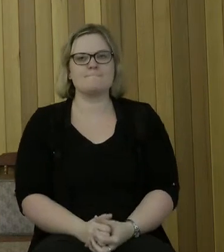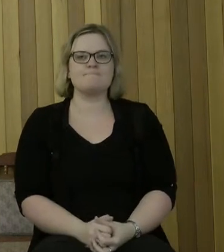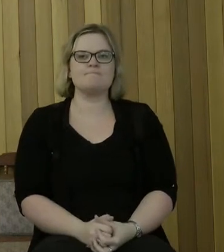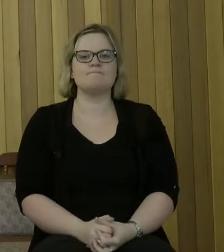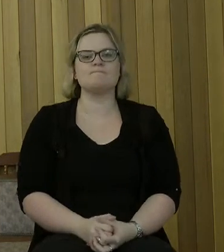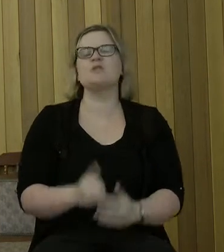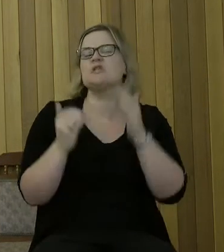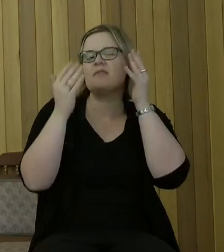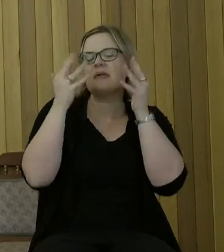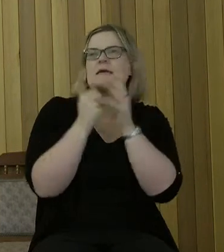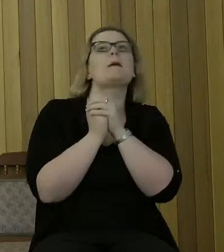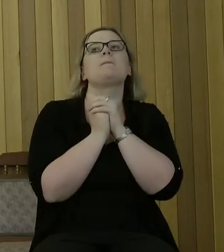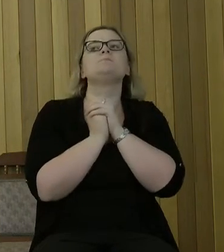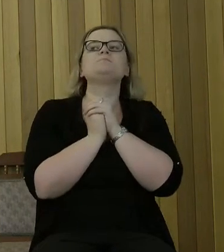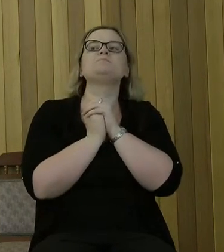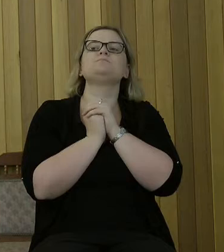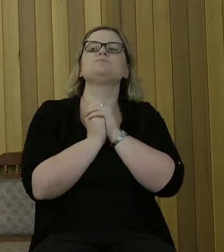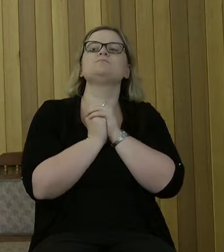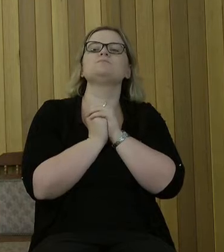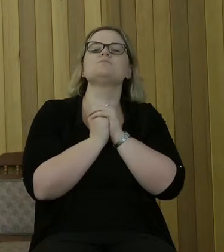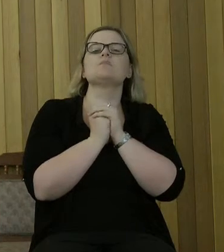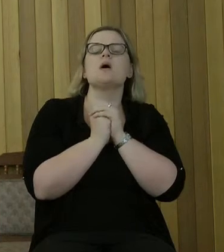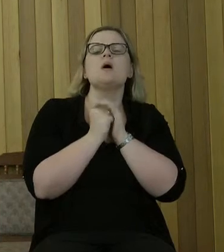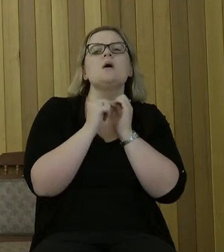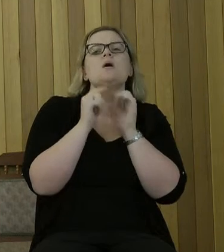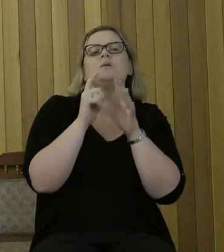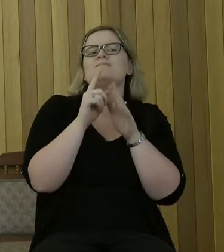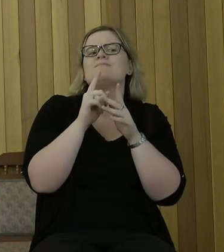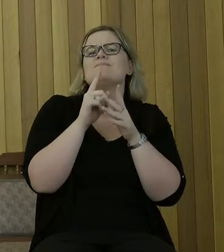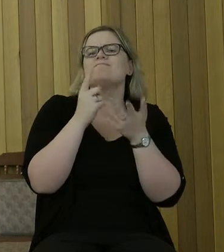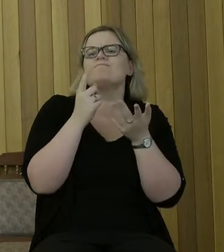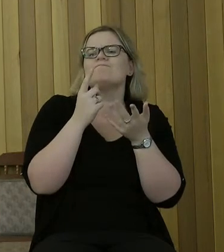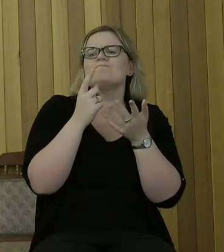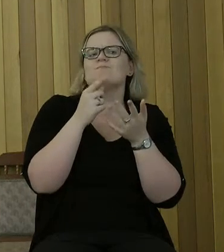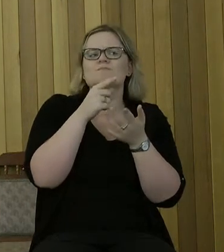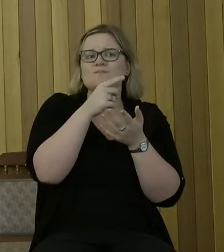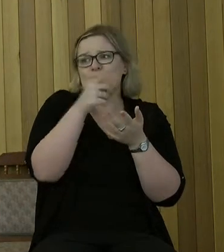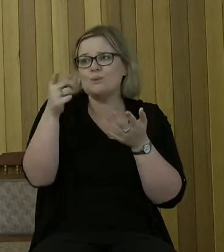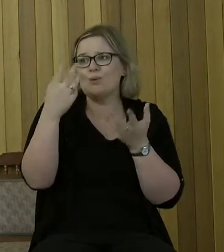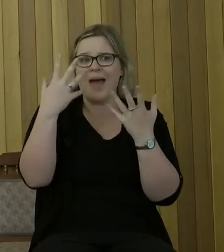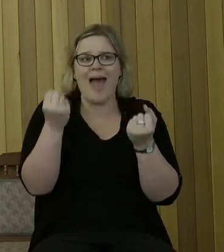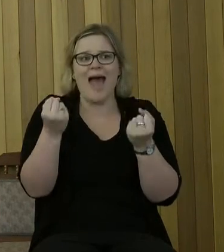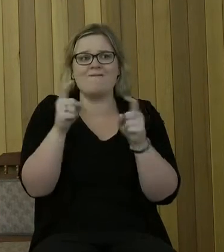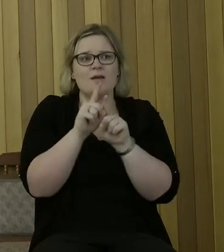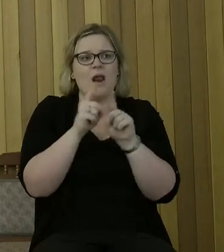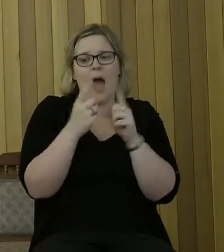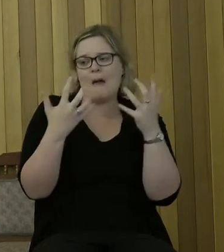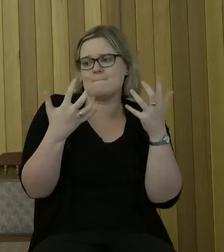Just think about it for a moment. Do not conform any longer to the pattern of this world, but